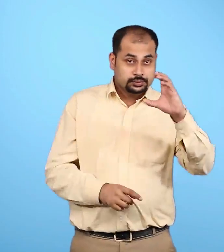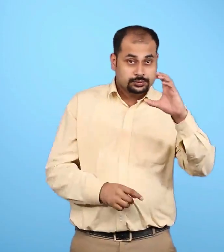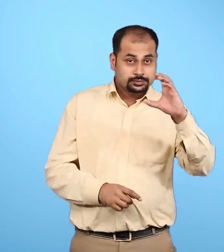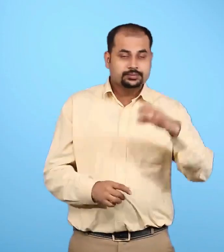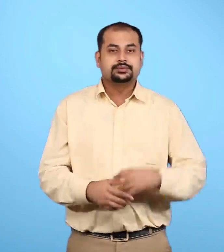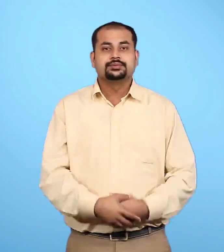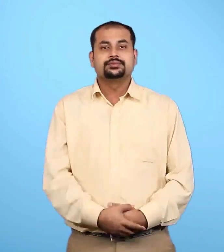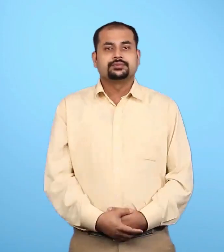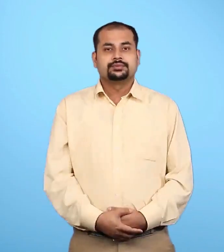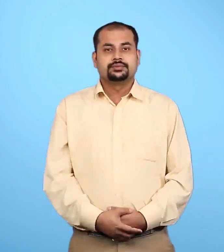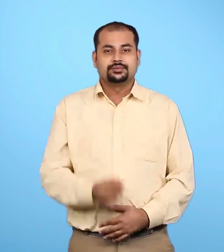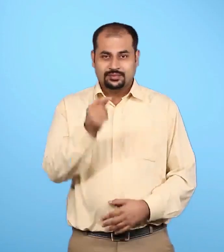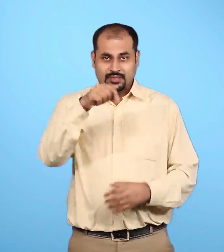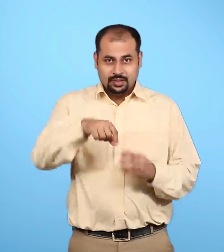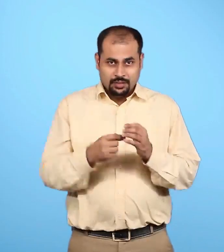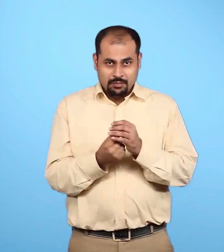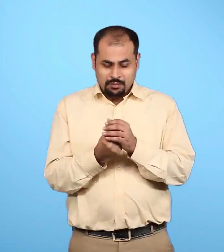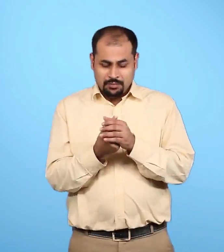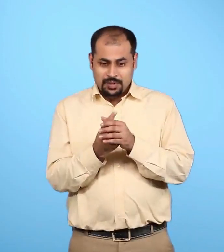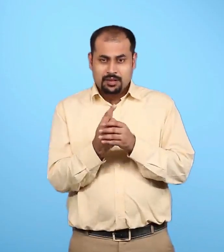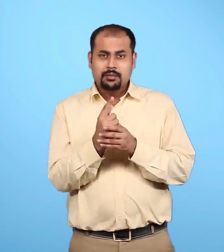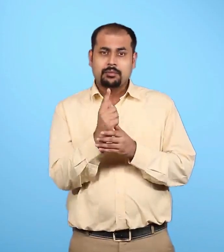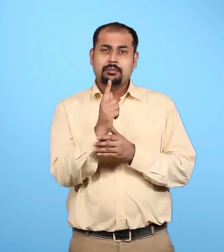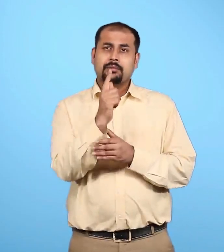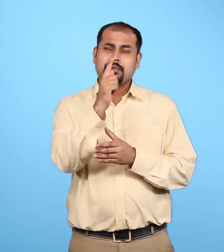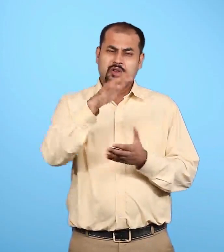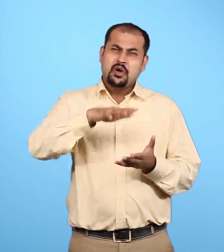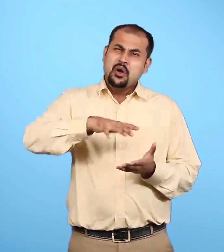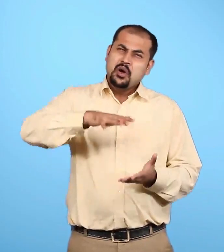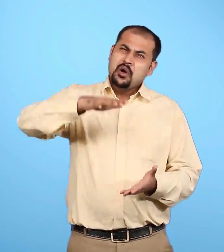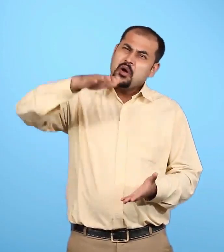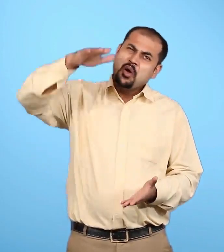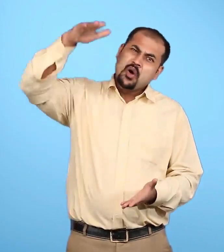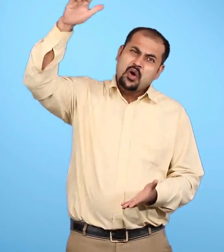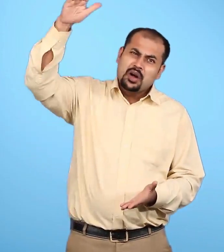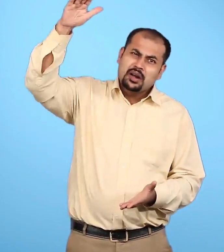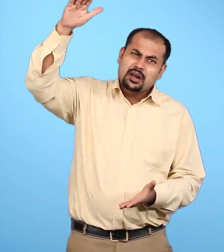C. Will the plant keep growing all the time?